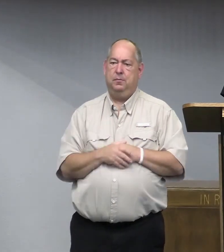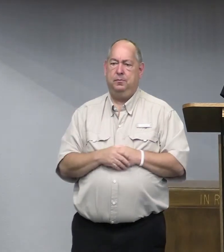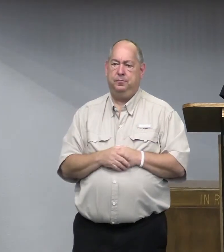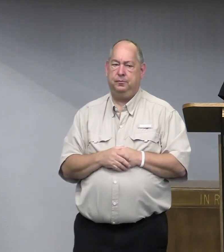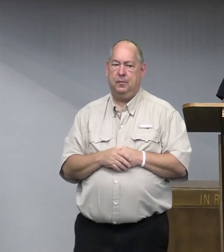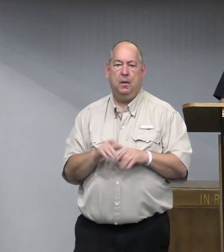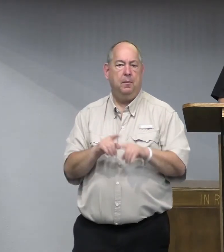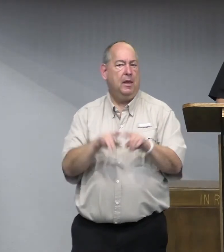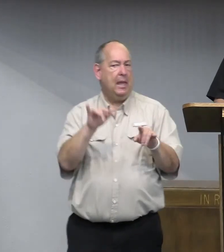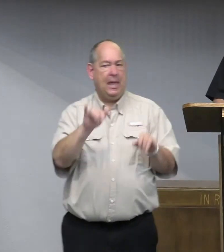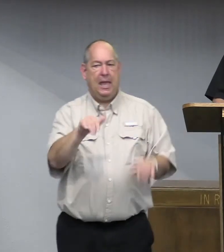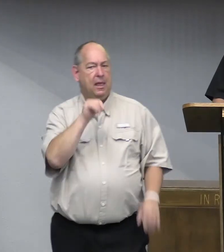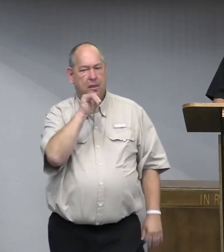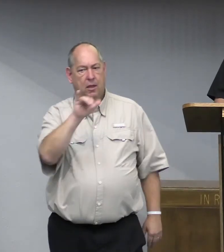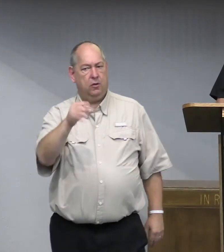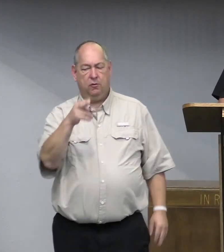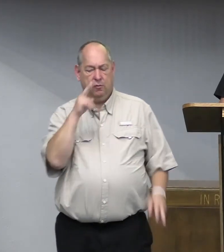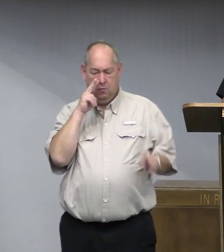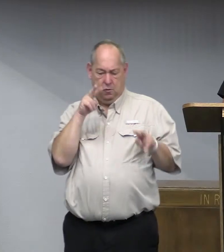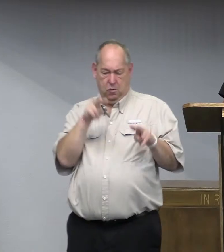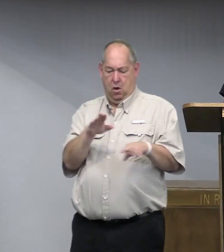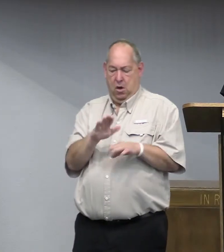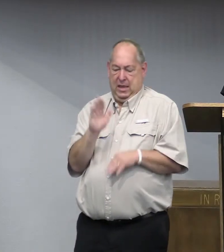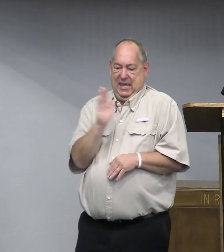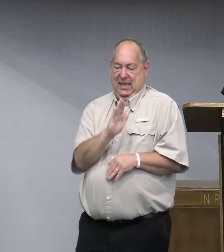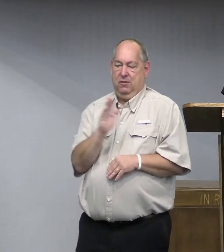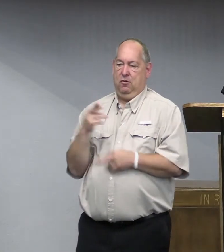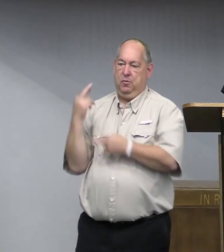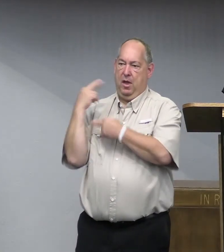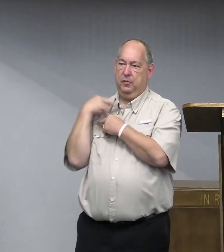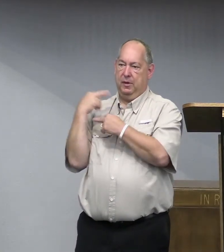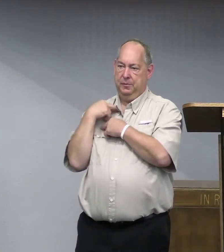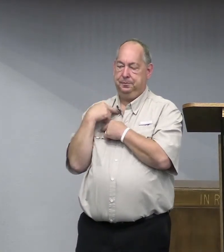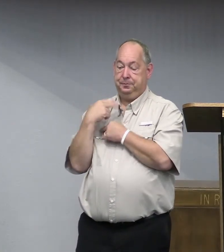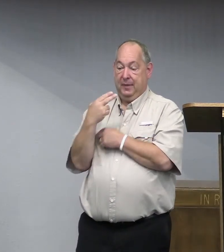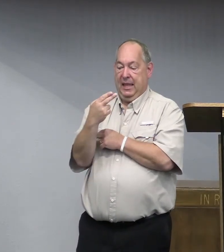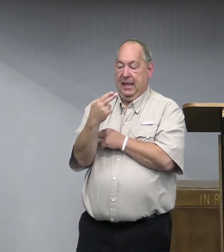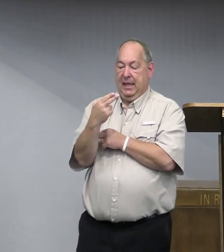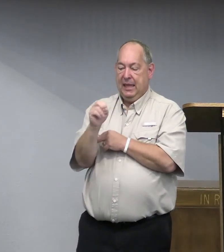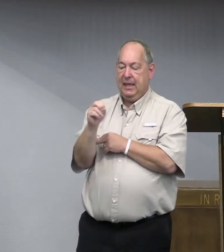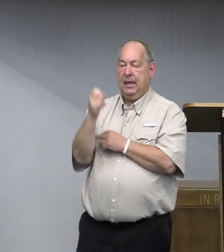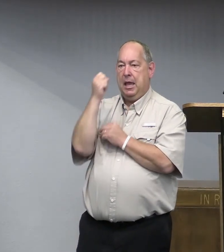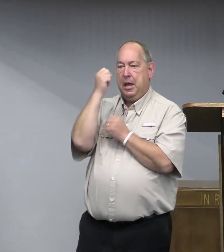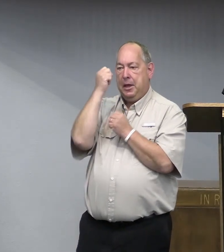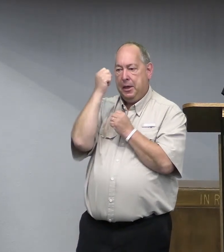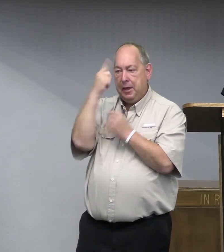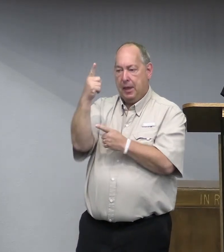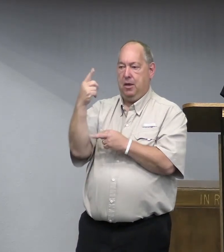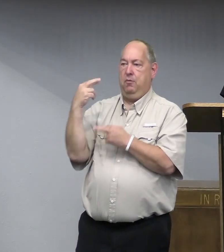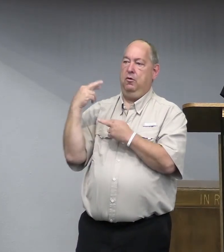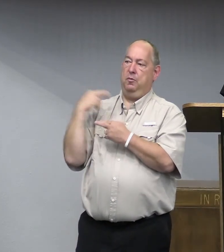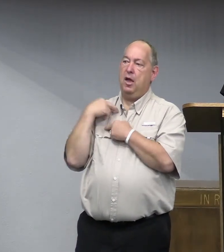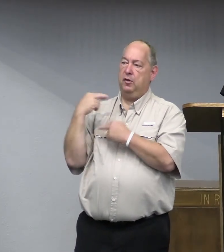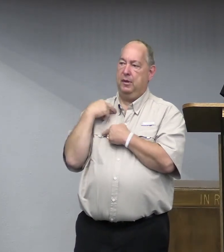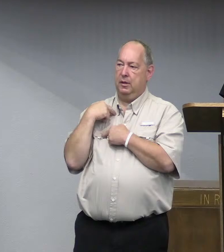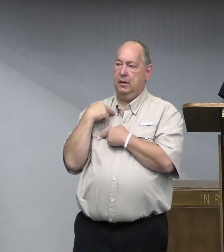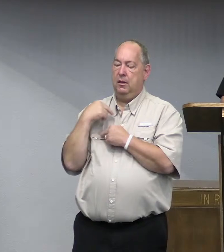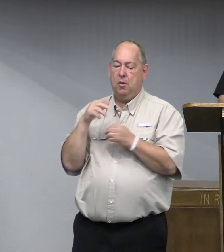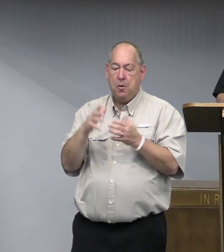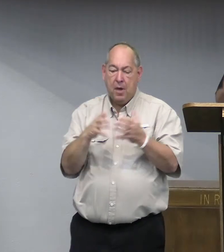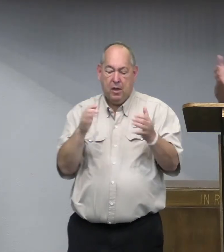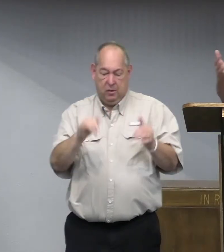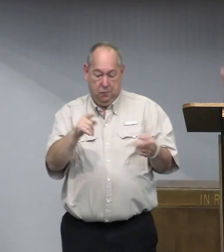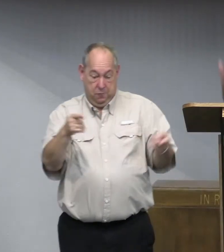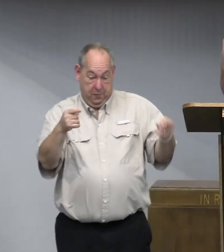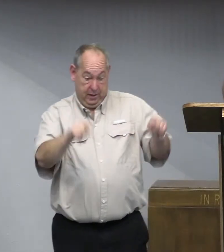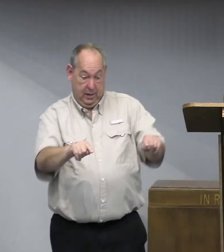But that wasn't Joseph's outlook on his responsibilities. He understood his responsibility, so much so that